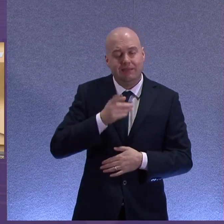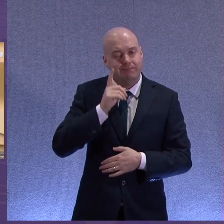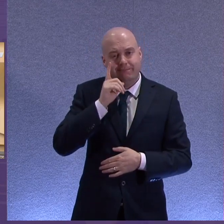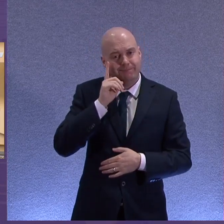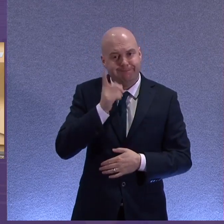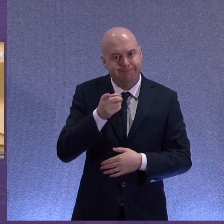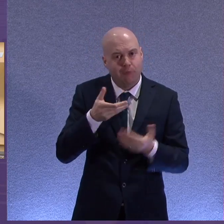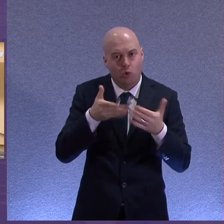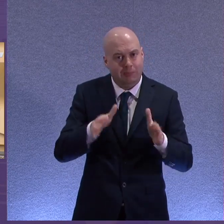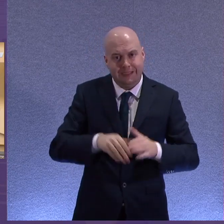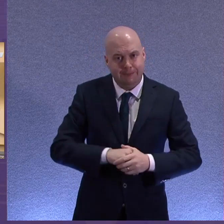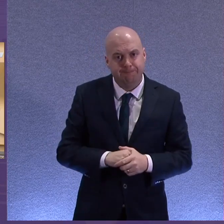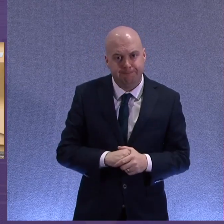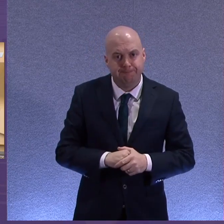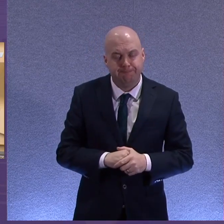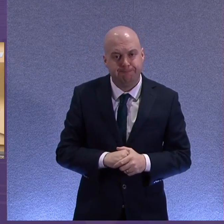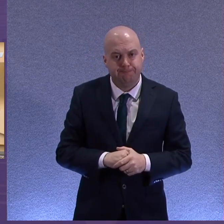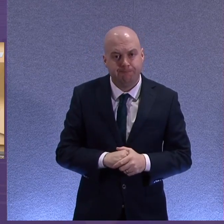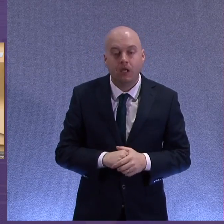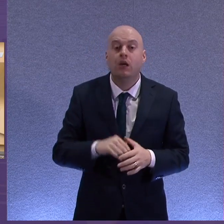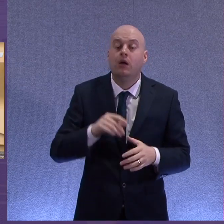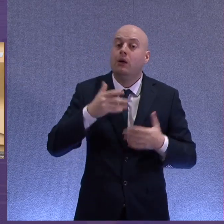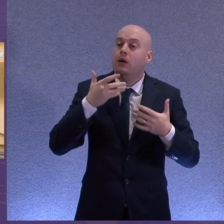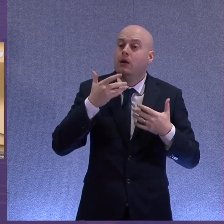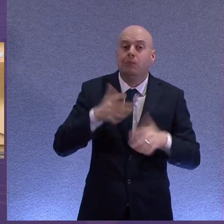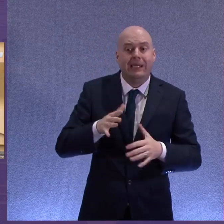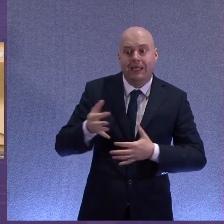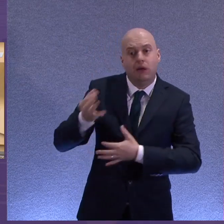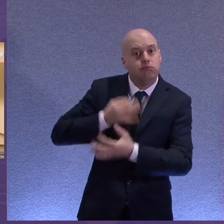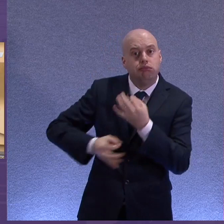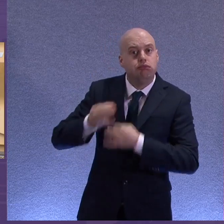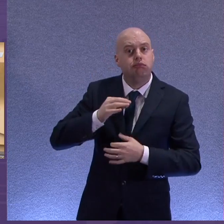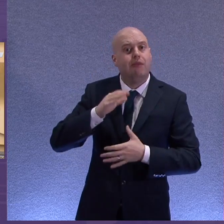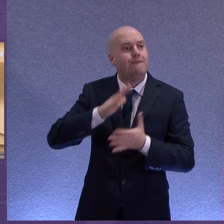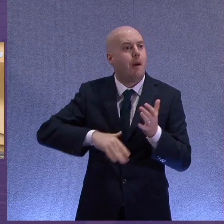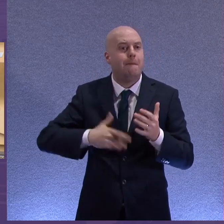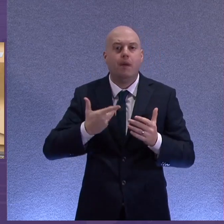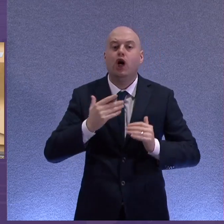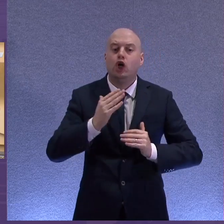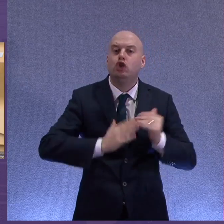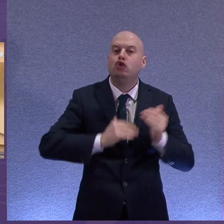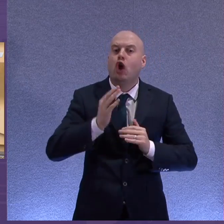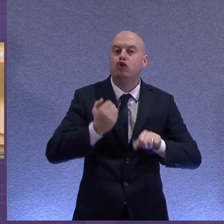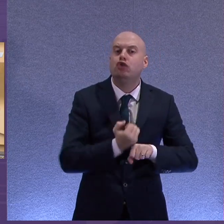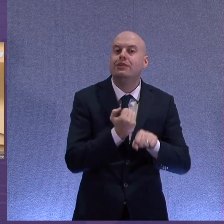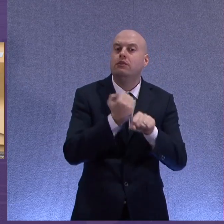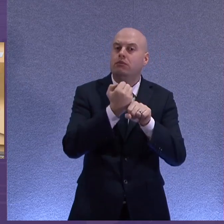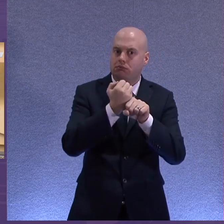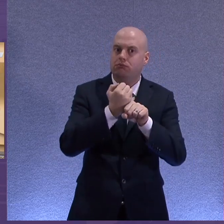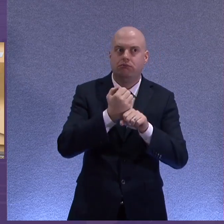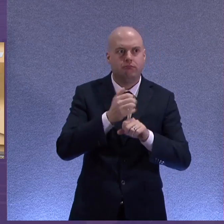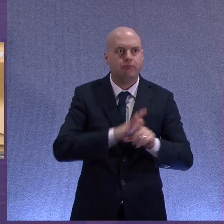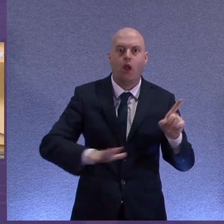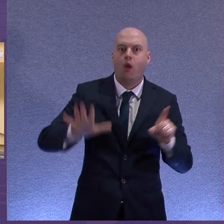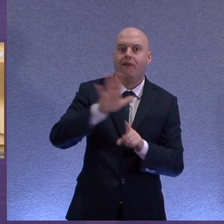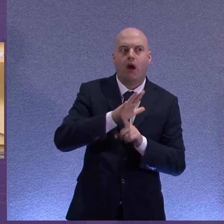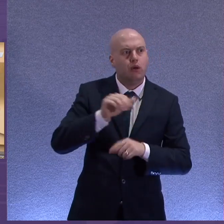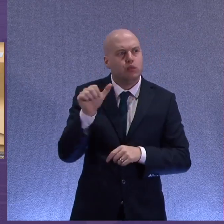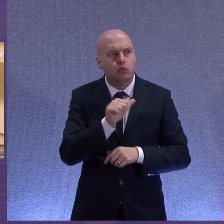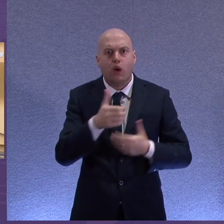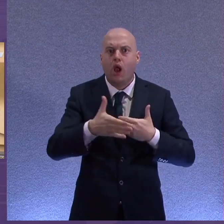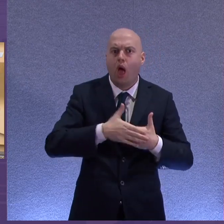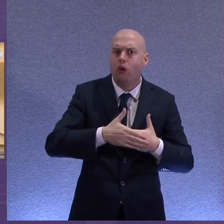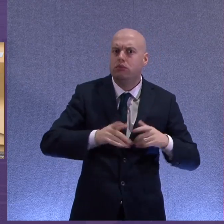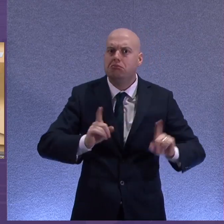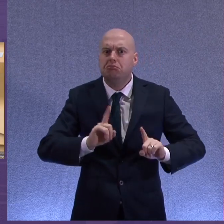about construction sites in Scotland, and our advice right now on the basis of that precautionary principle is that we would expect them to be closed